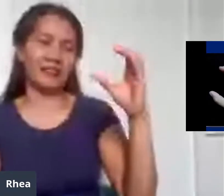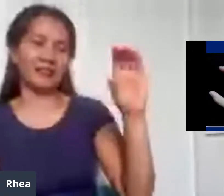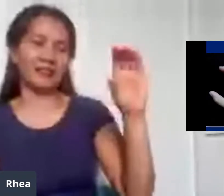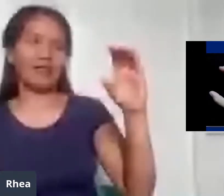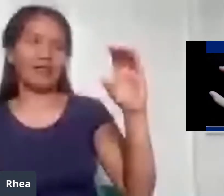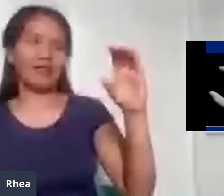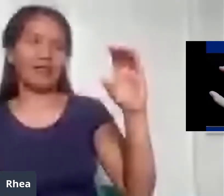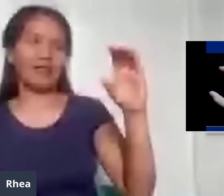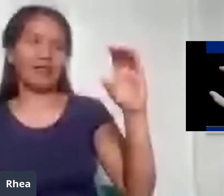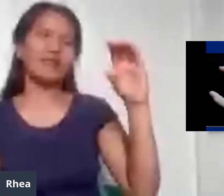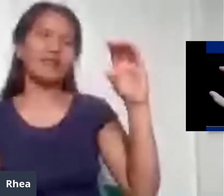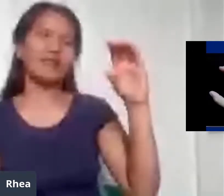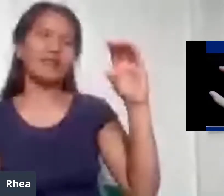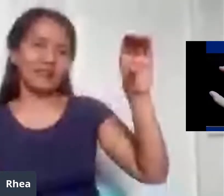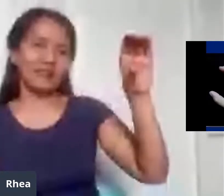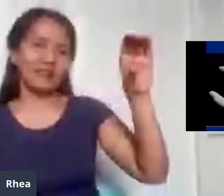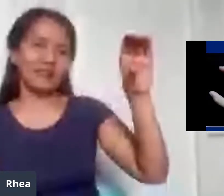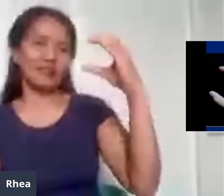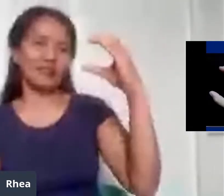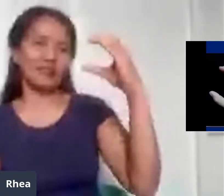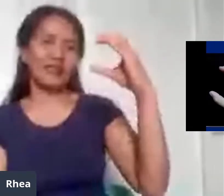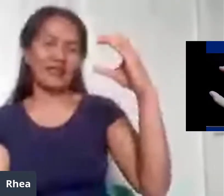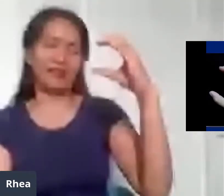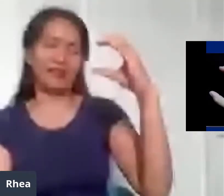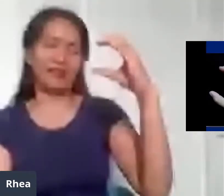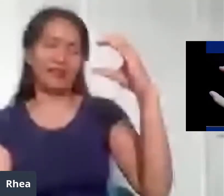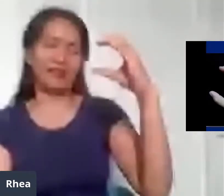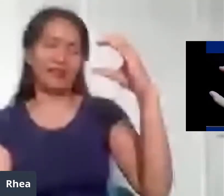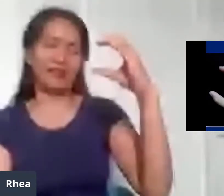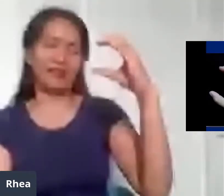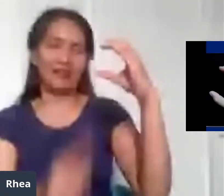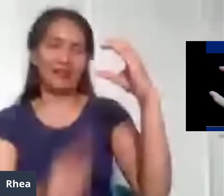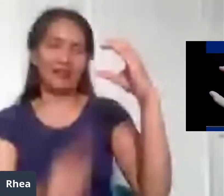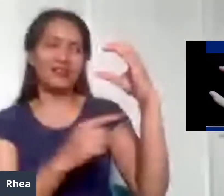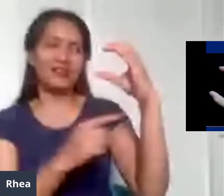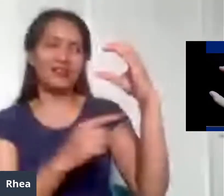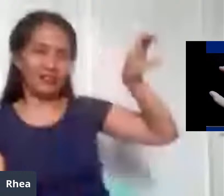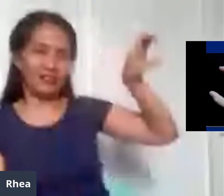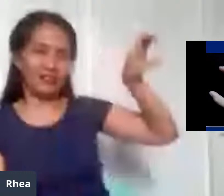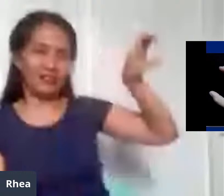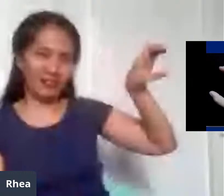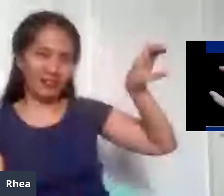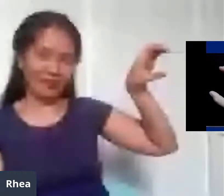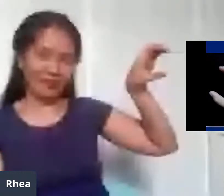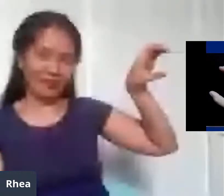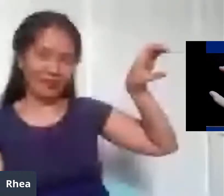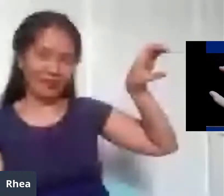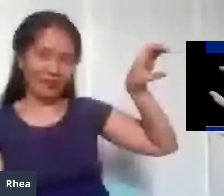and like Chloe, you do like that. Letter C